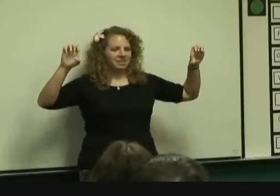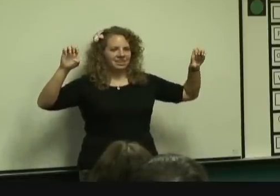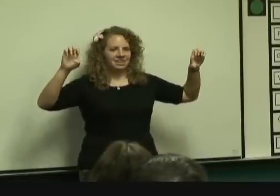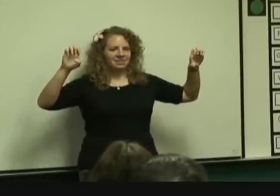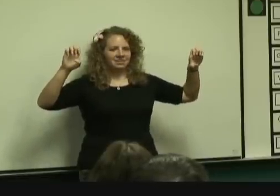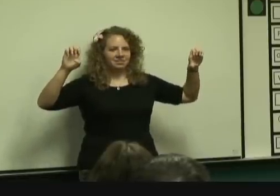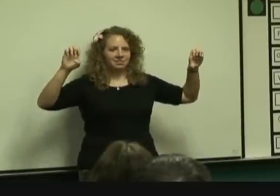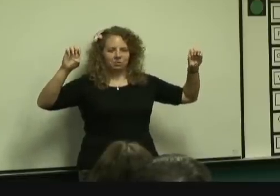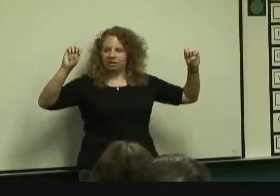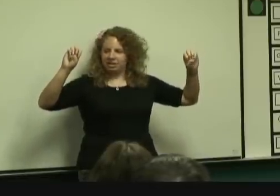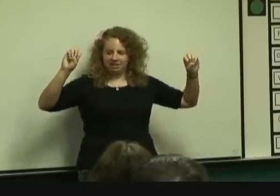E, or E,